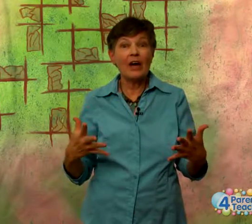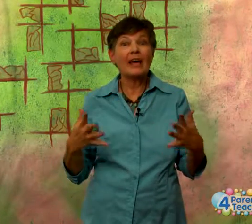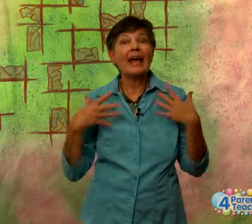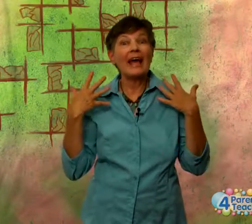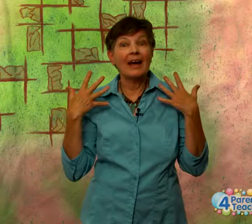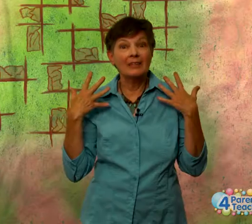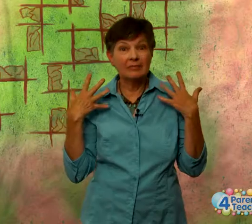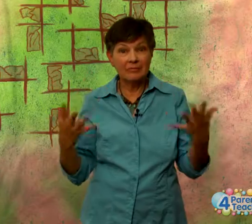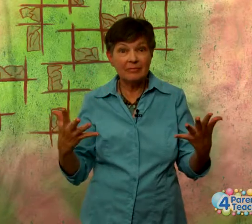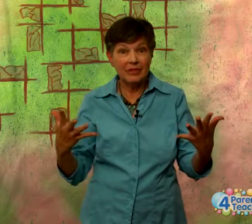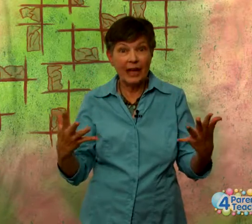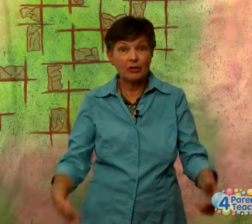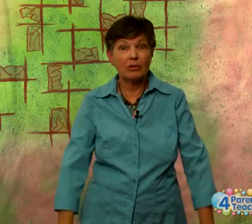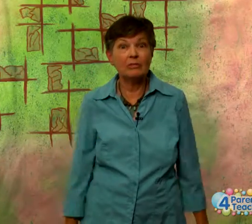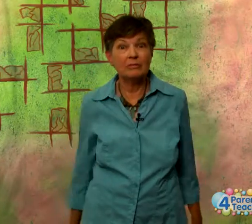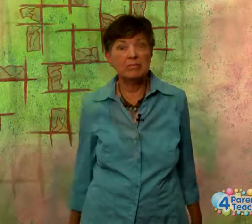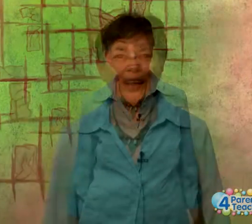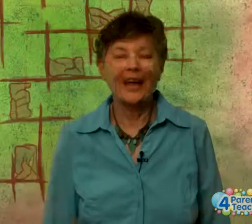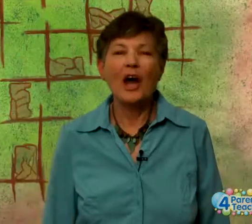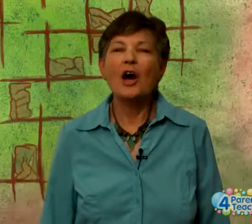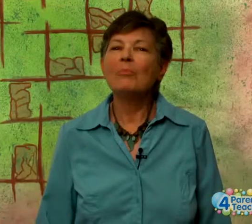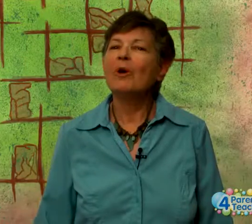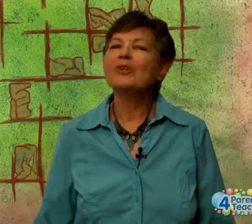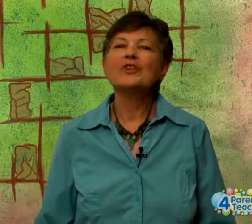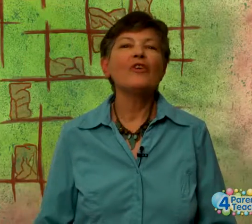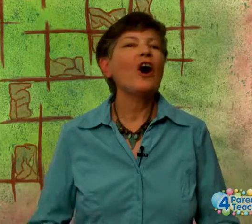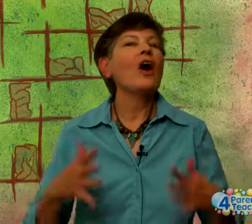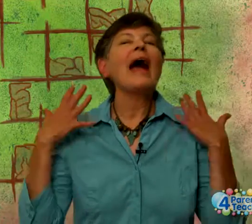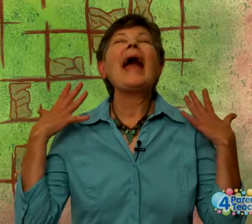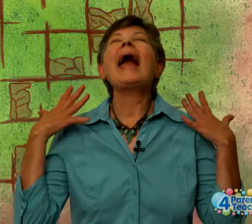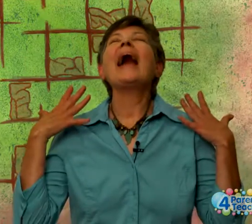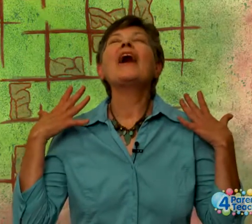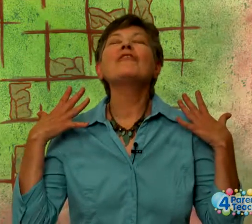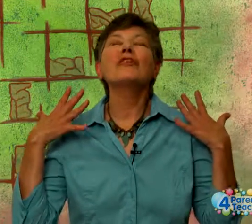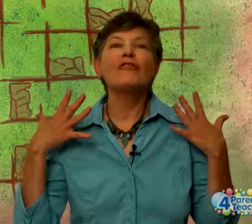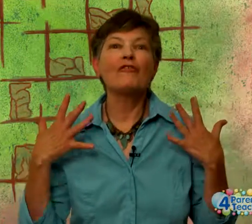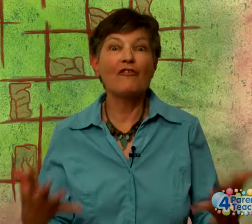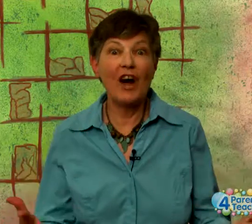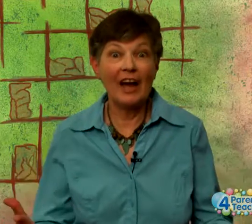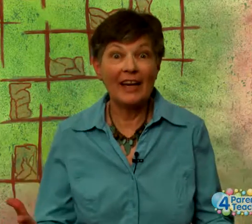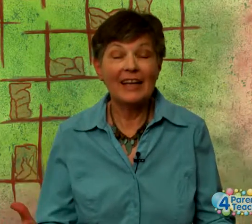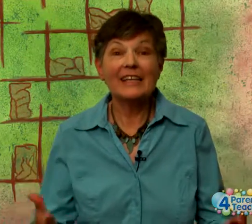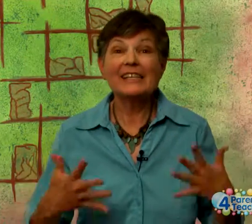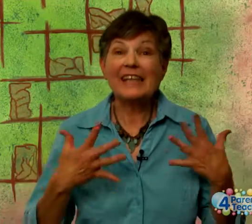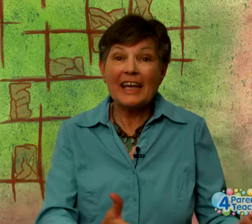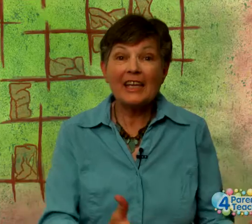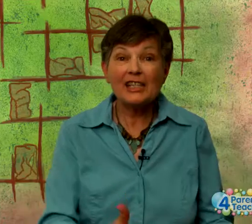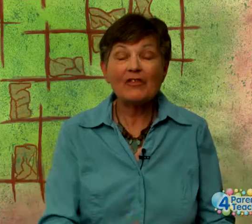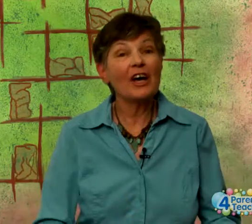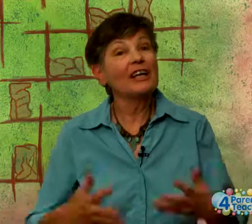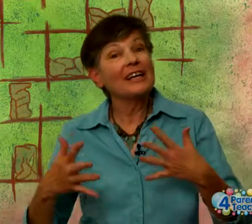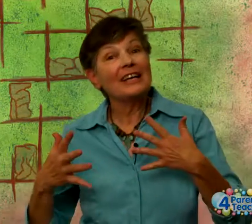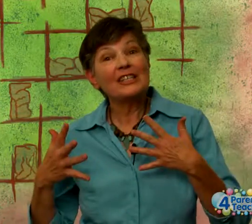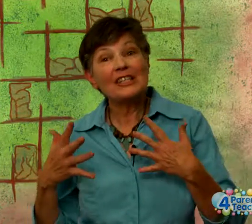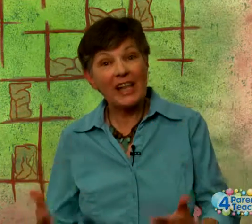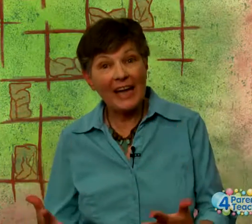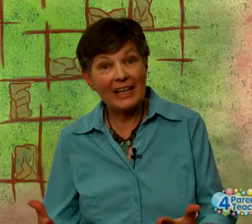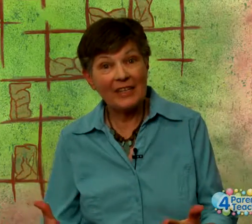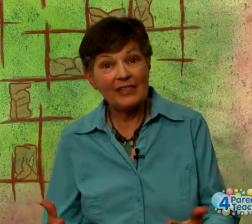fun and natural. Most of all, have fun. Singing is fun, signing is